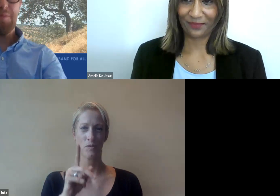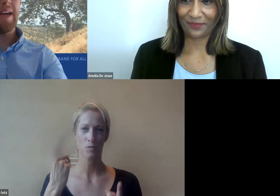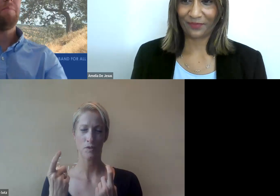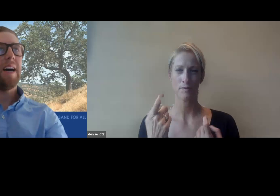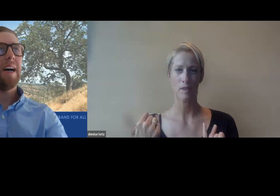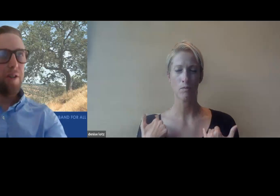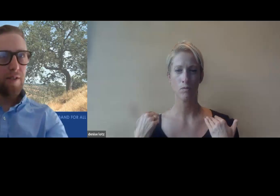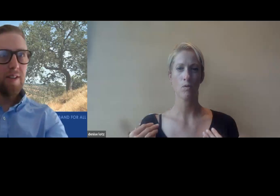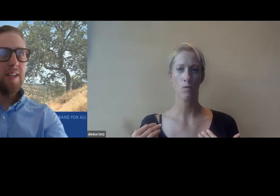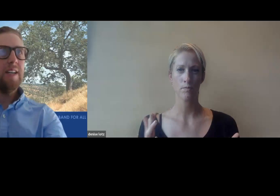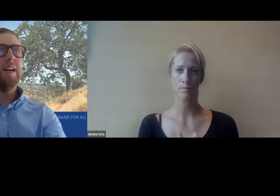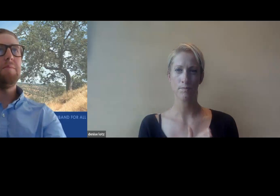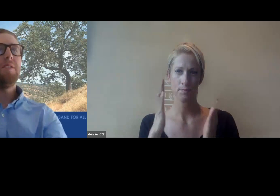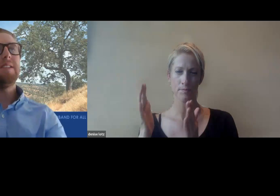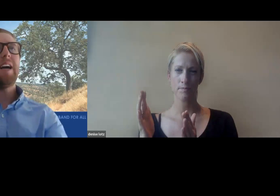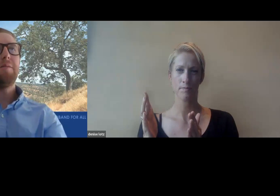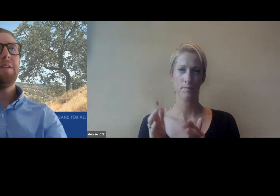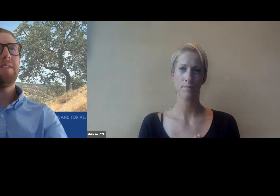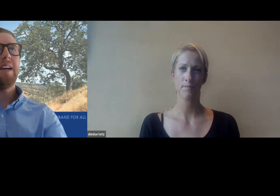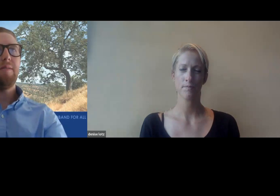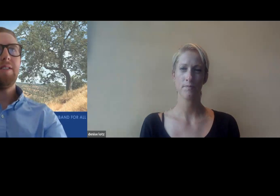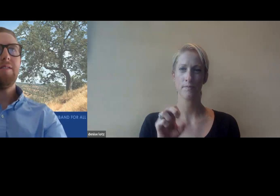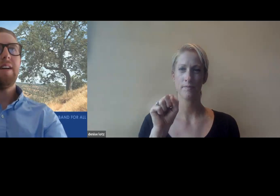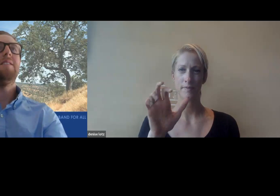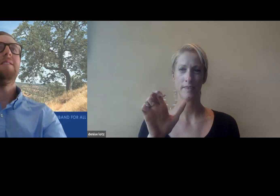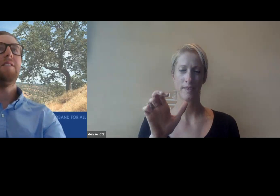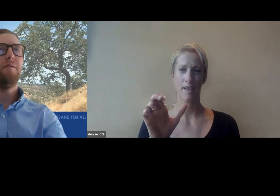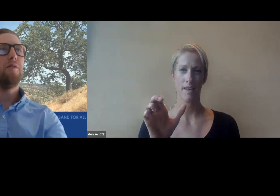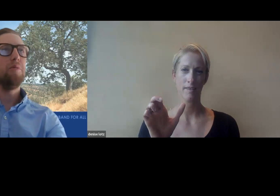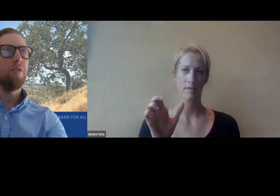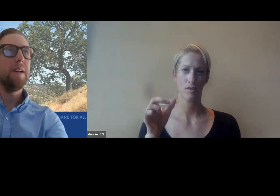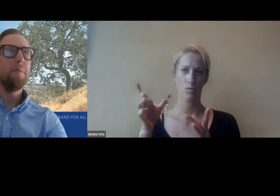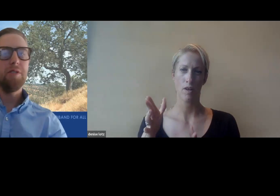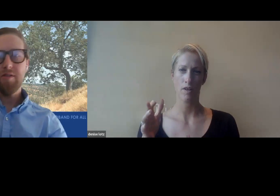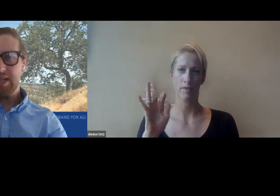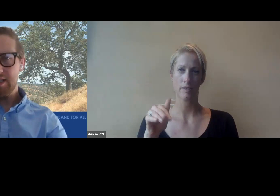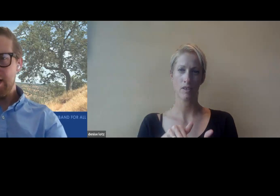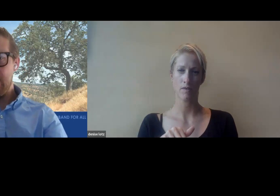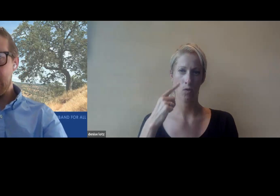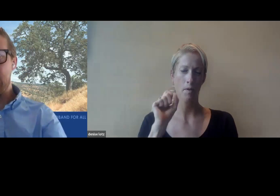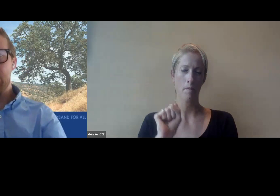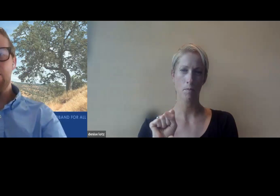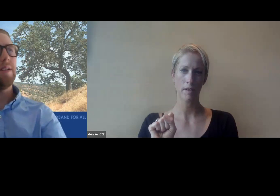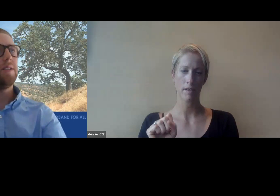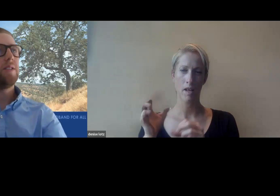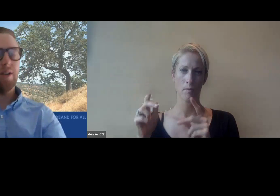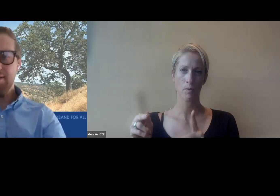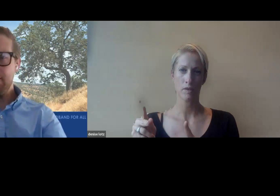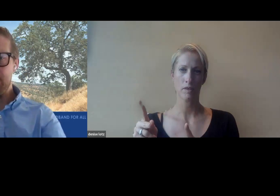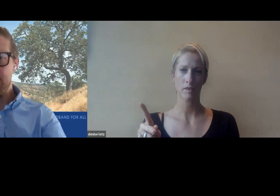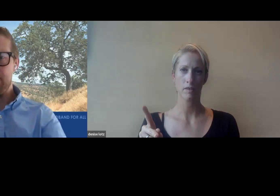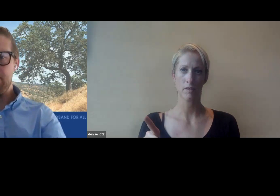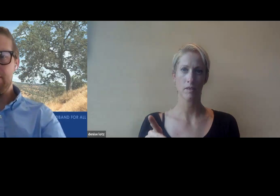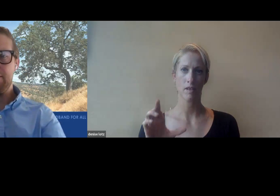I'd like to pass it over to the Sacramento Site Director at the Center for Employment Opportunities, Connor Lawrence.